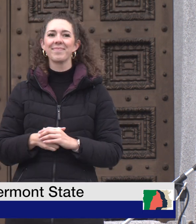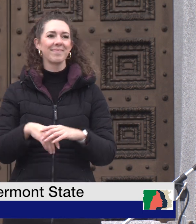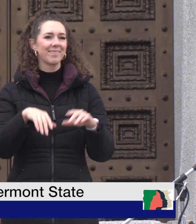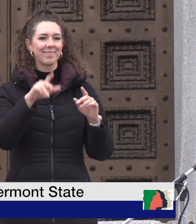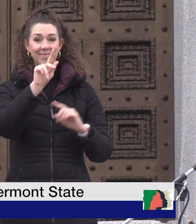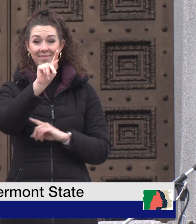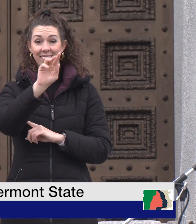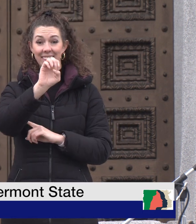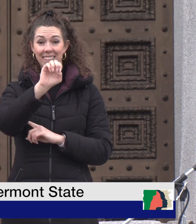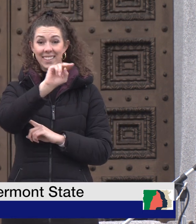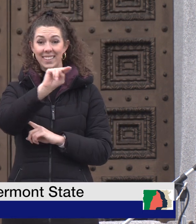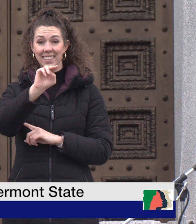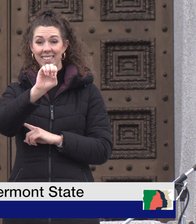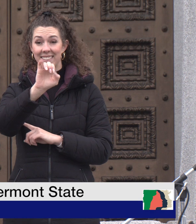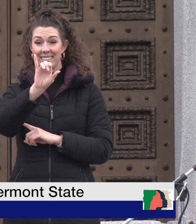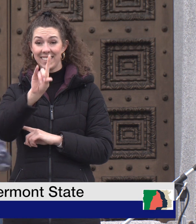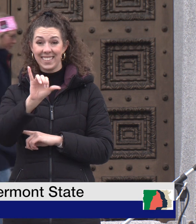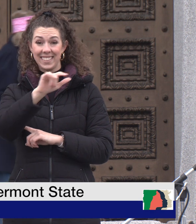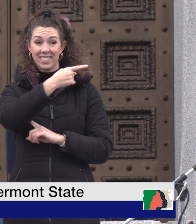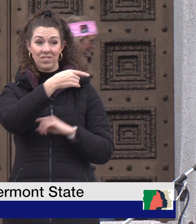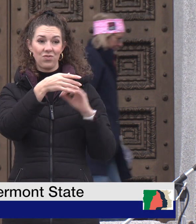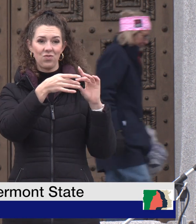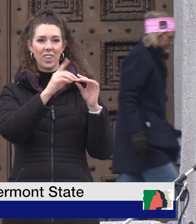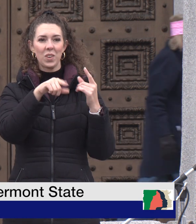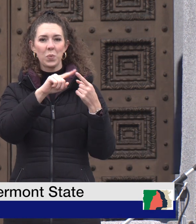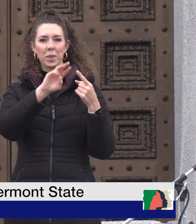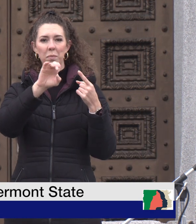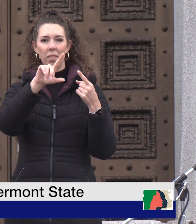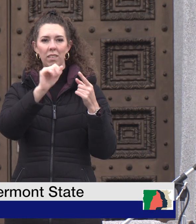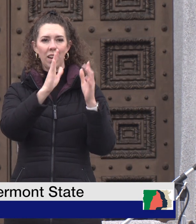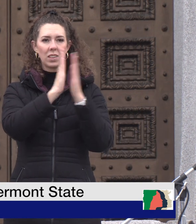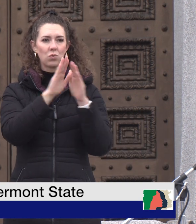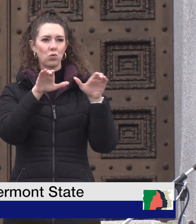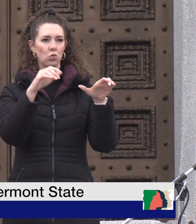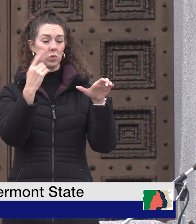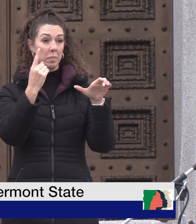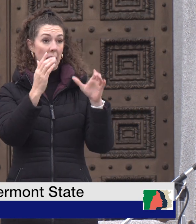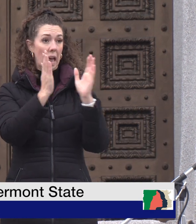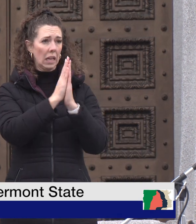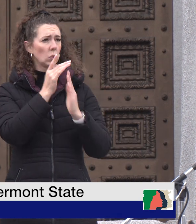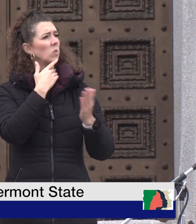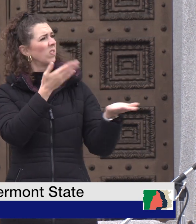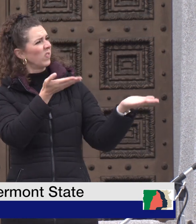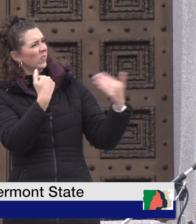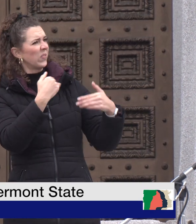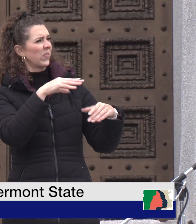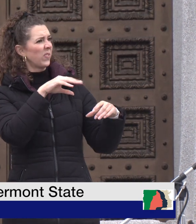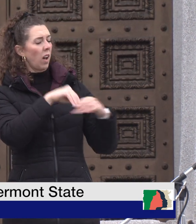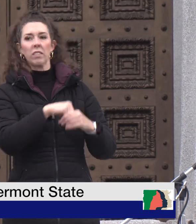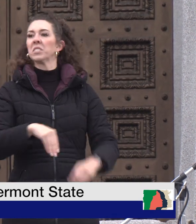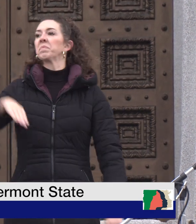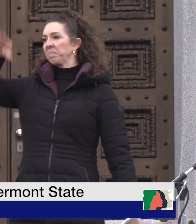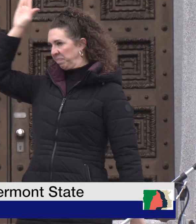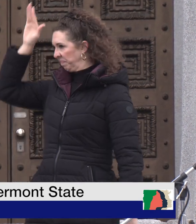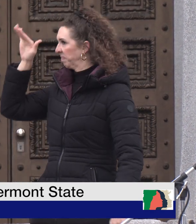Kennedy is right. When Melinda Moulton asks you to do something and asks you to stand up, you do.